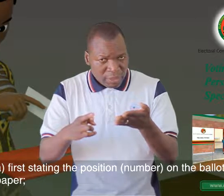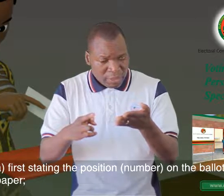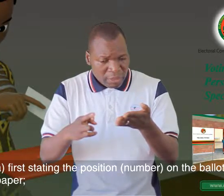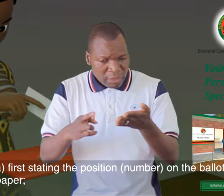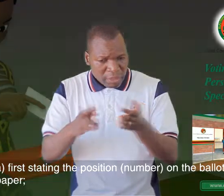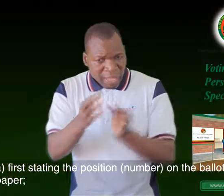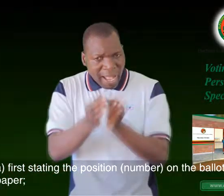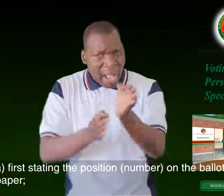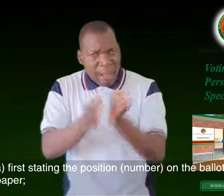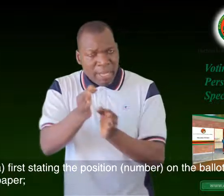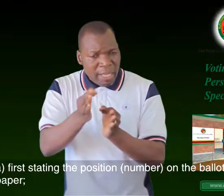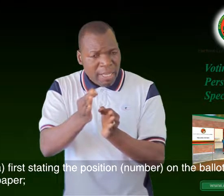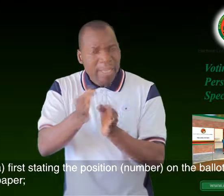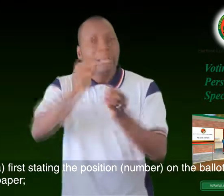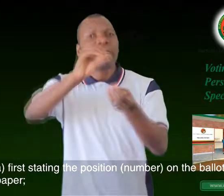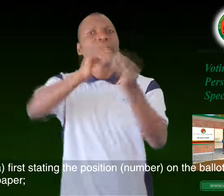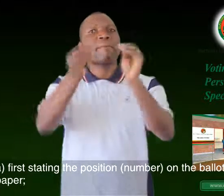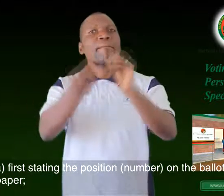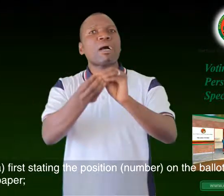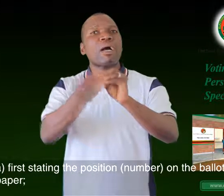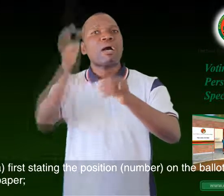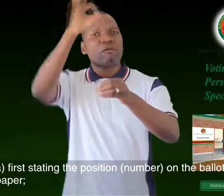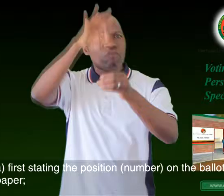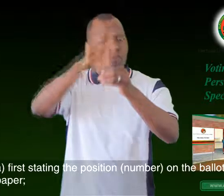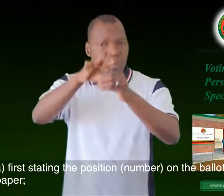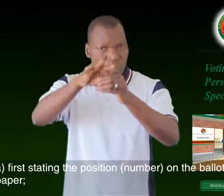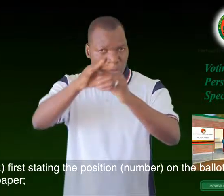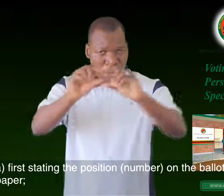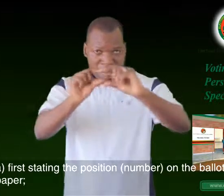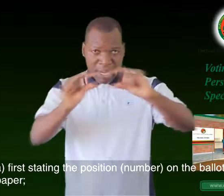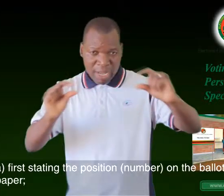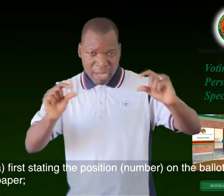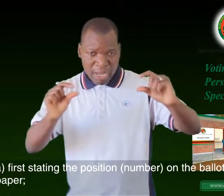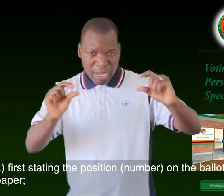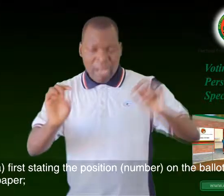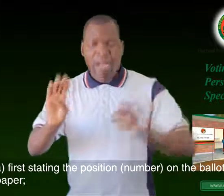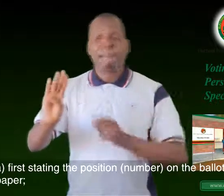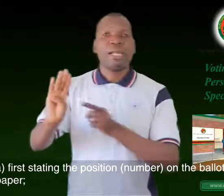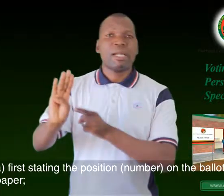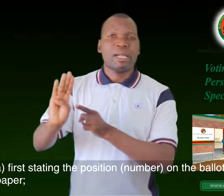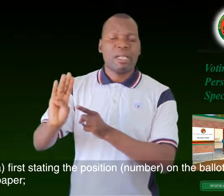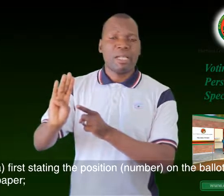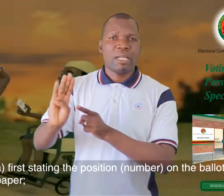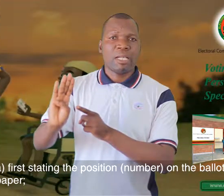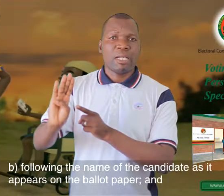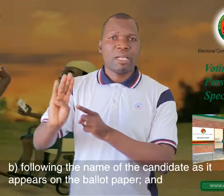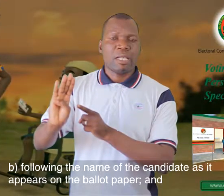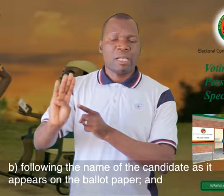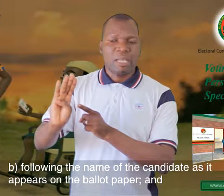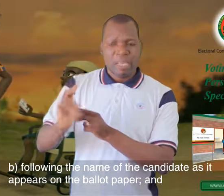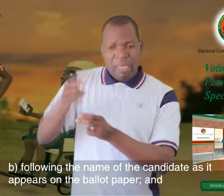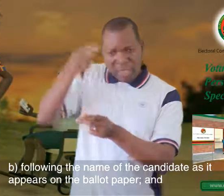A. First stating the position or number on the ballot paper.